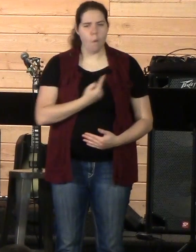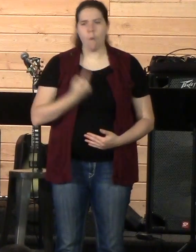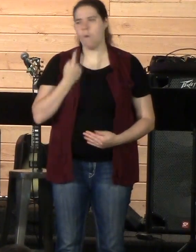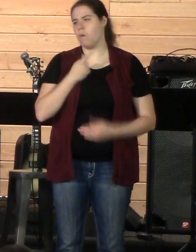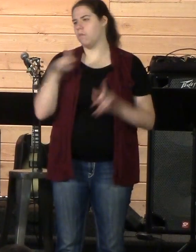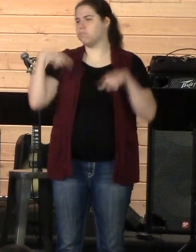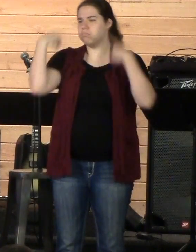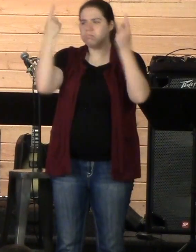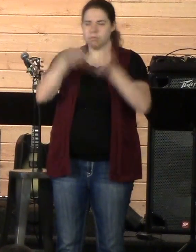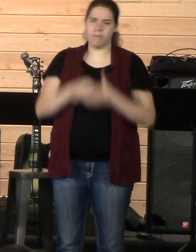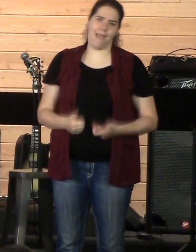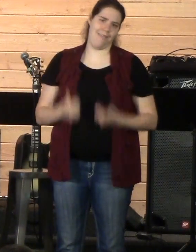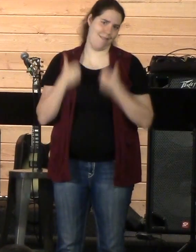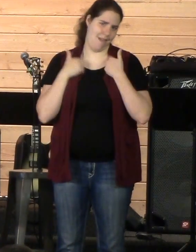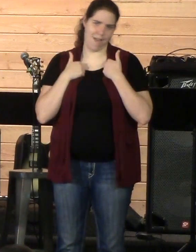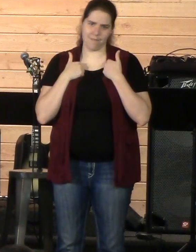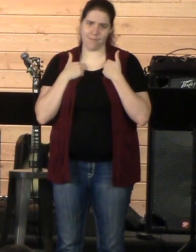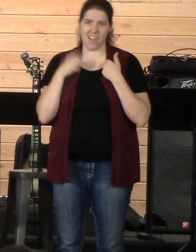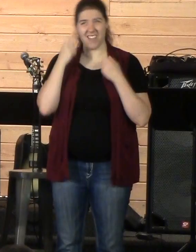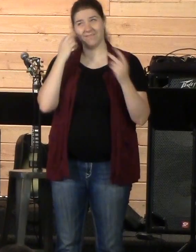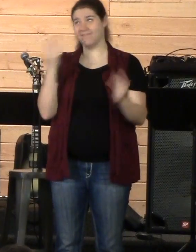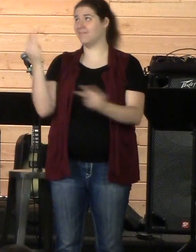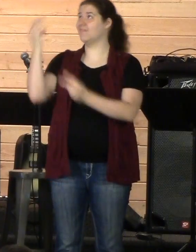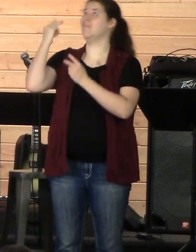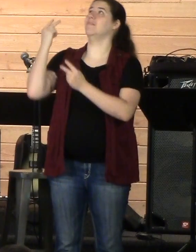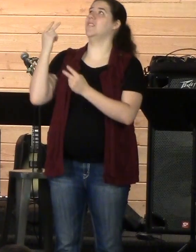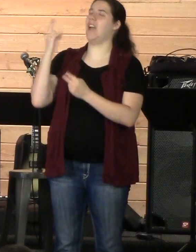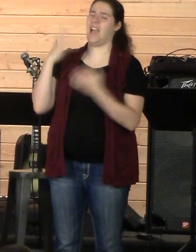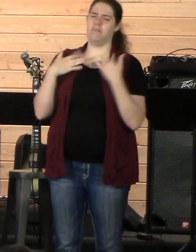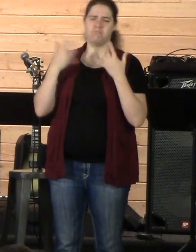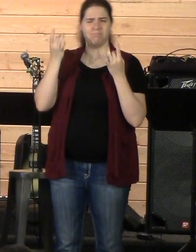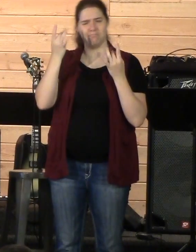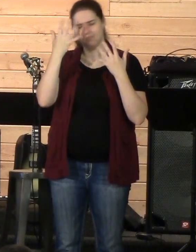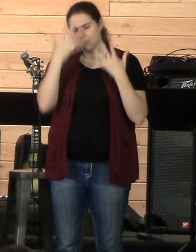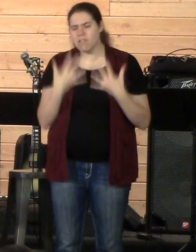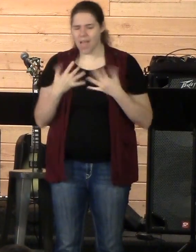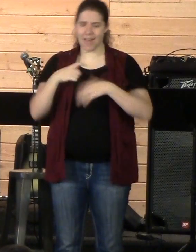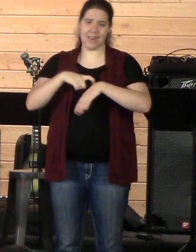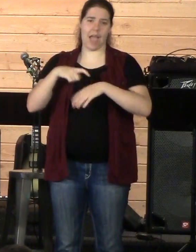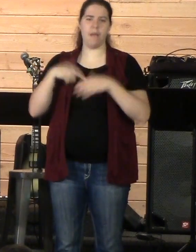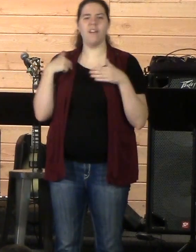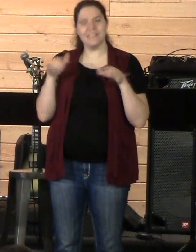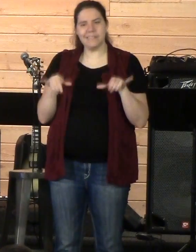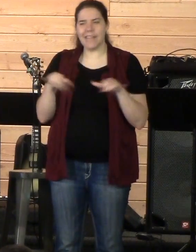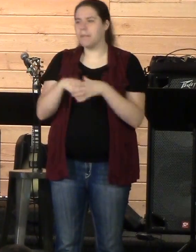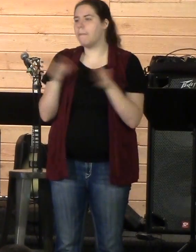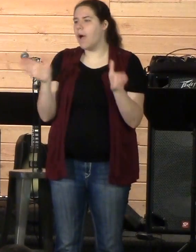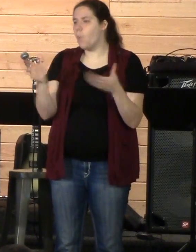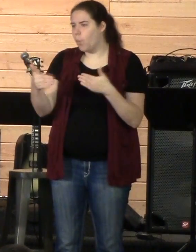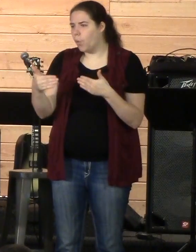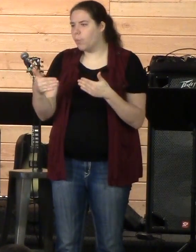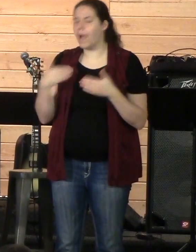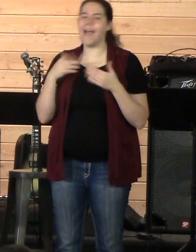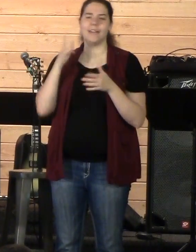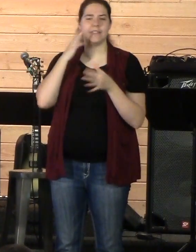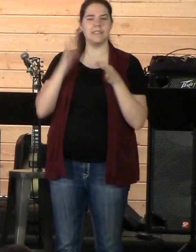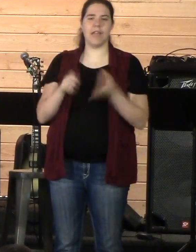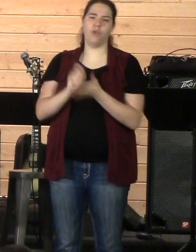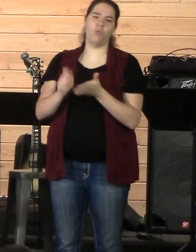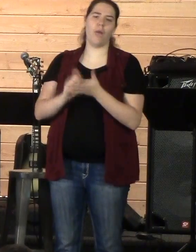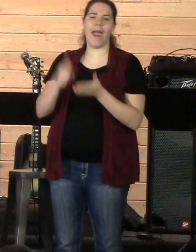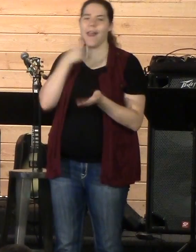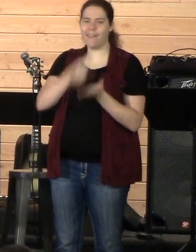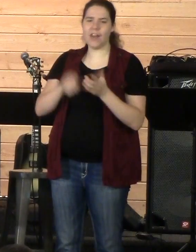remember that woeful time being in my room, and I decided to write a letter to an old girlfriend named